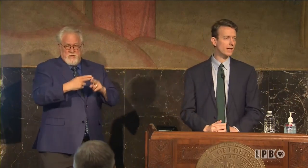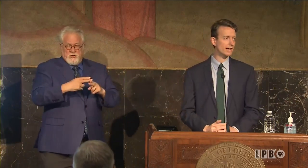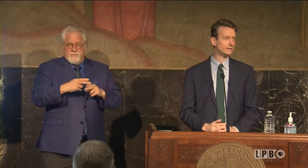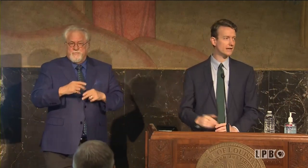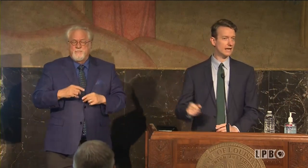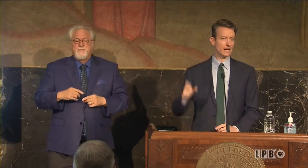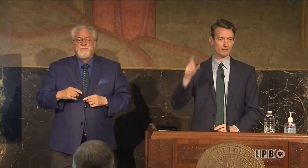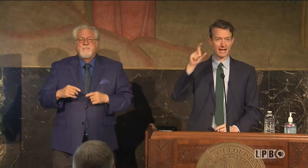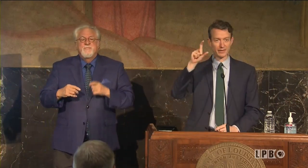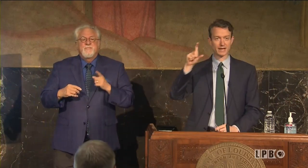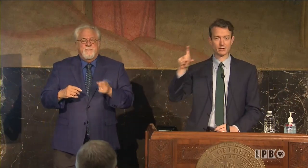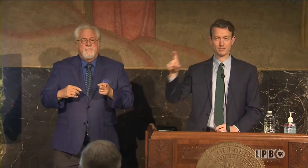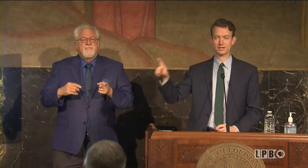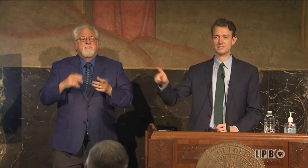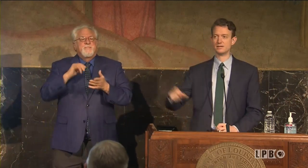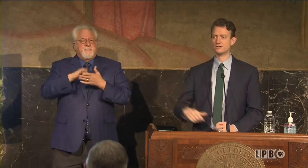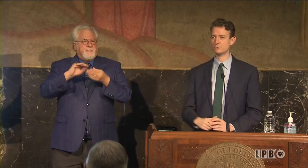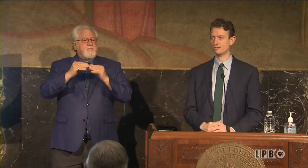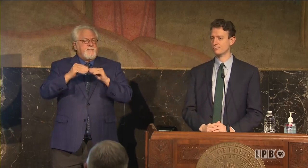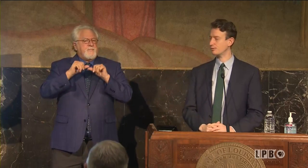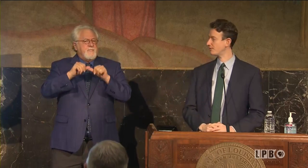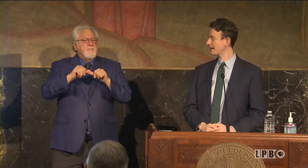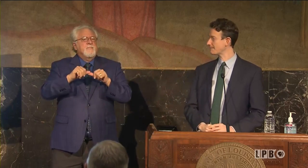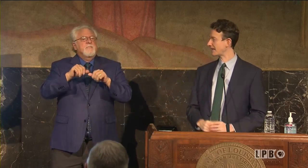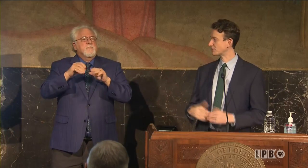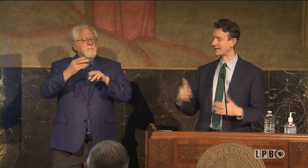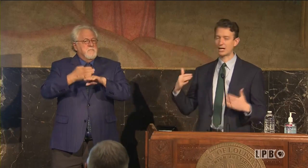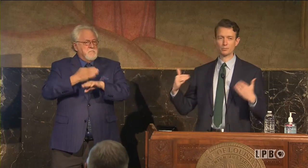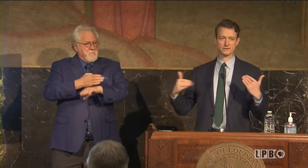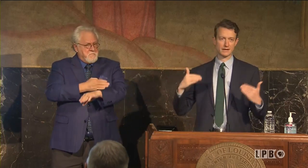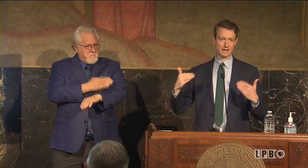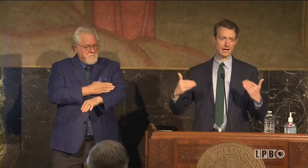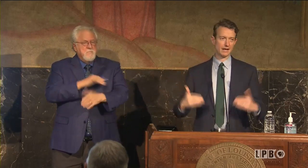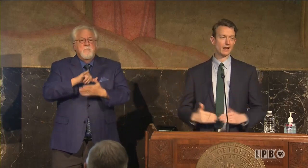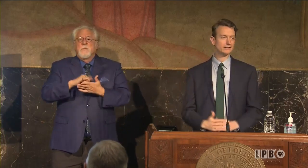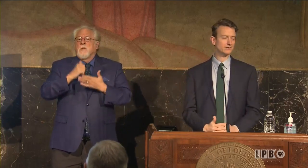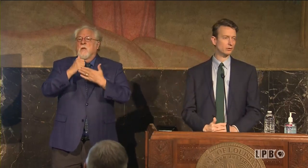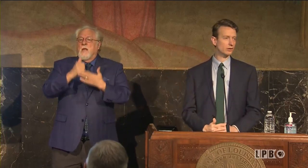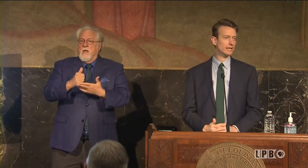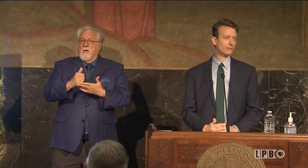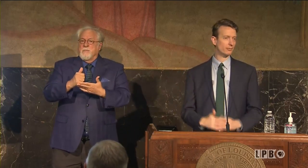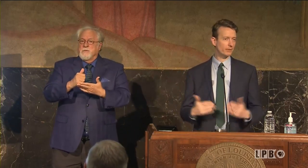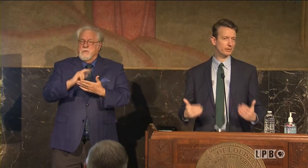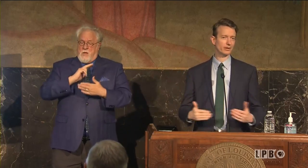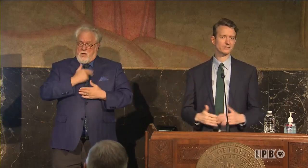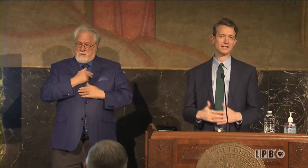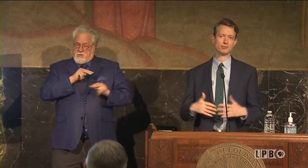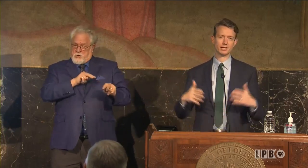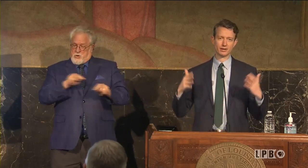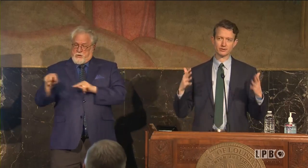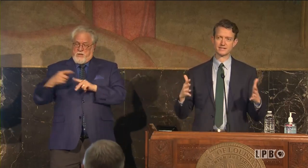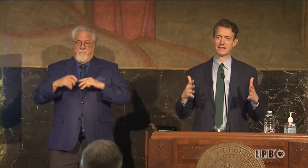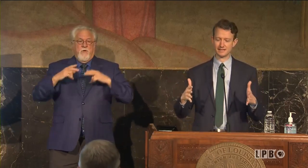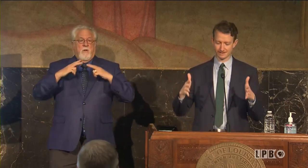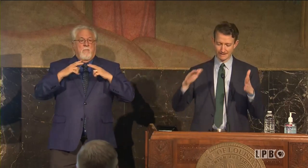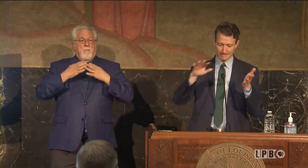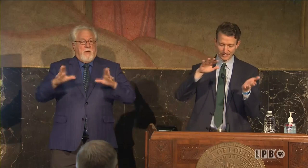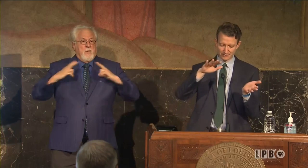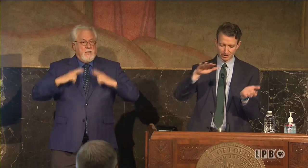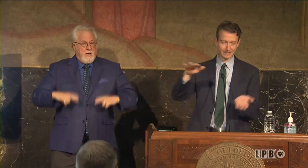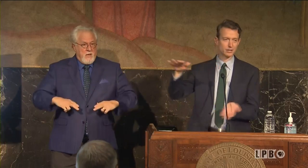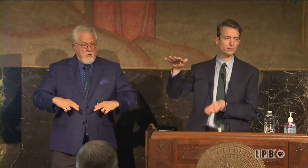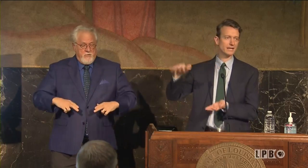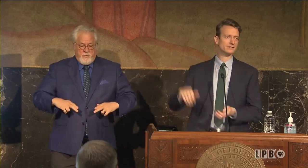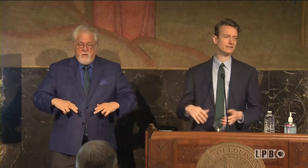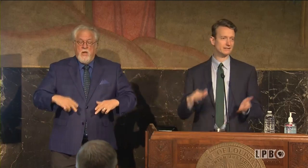few slides how that number continues to improve. And so that helps us as we're looking from a public health standpoint at understanding